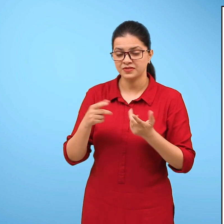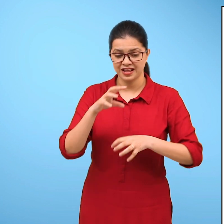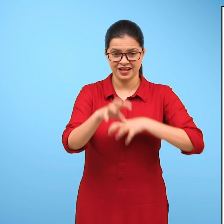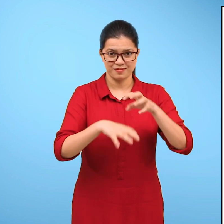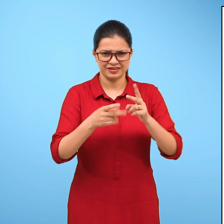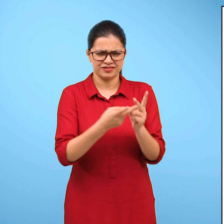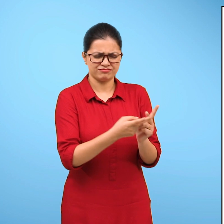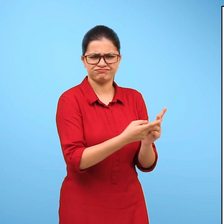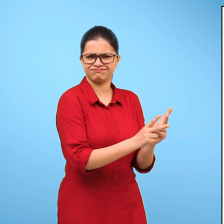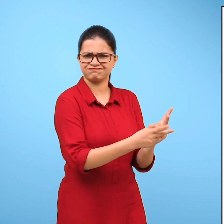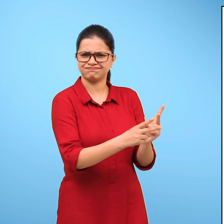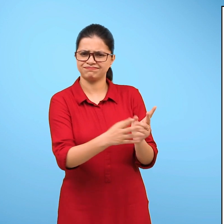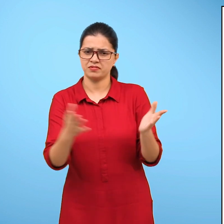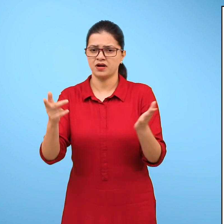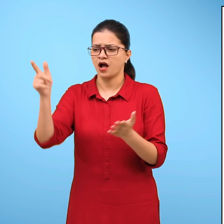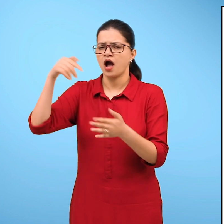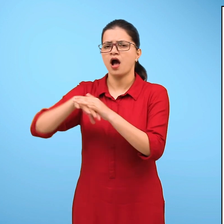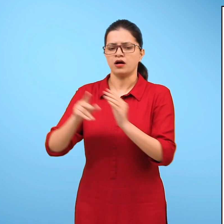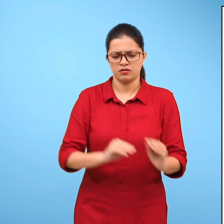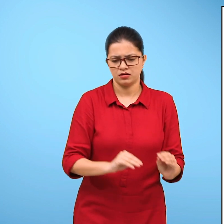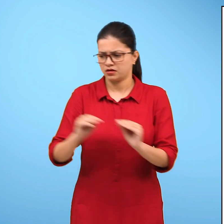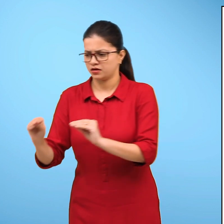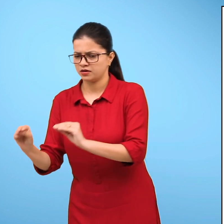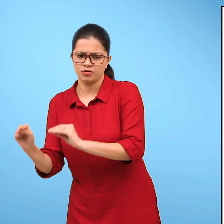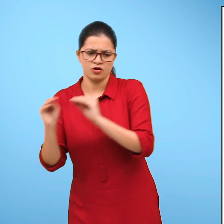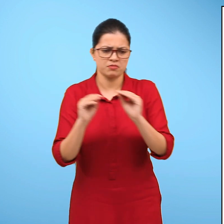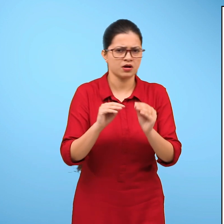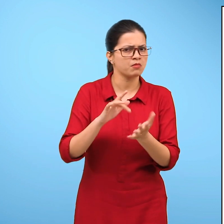How do animals move from place to place?